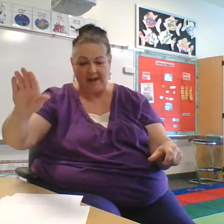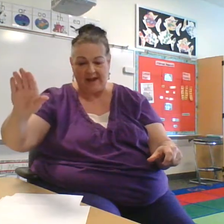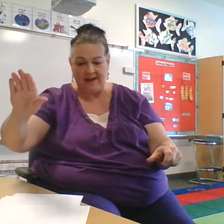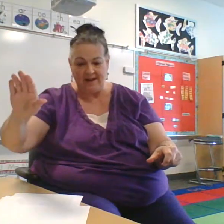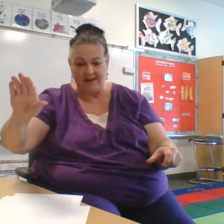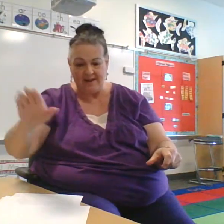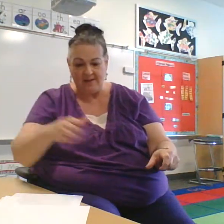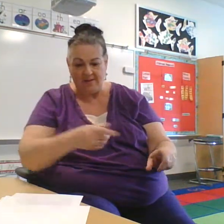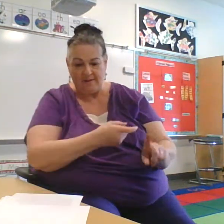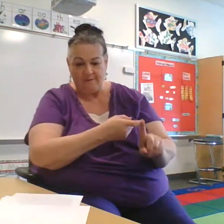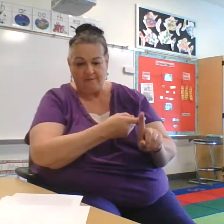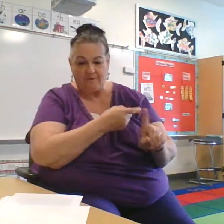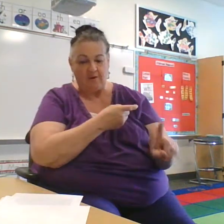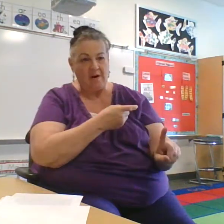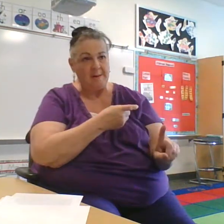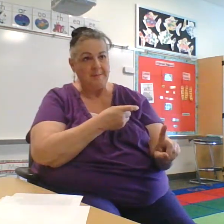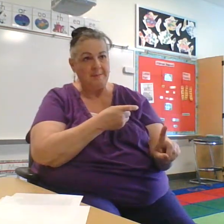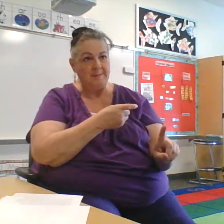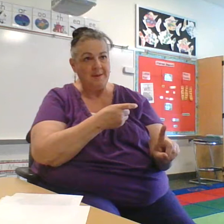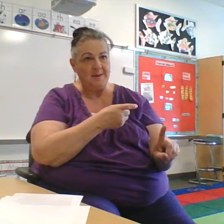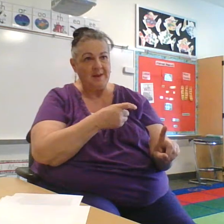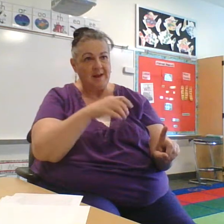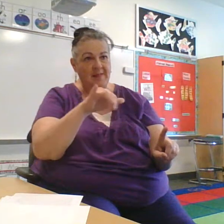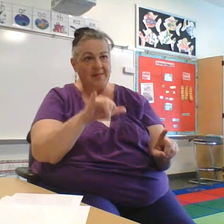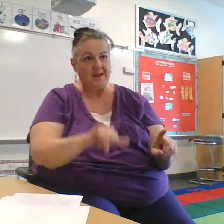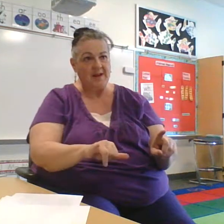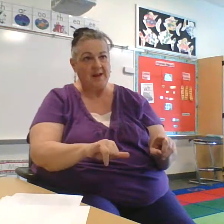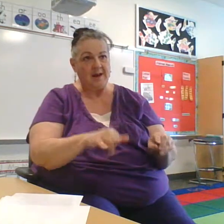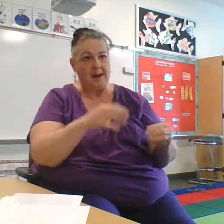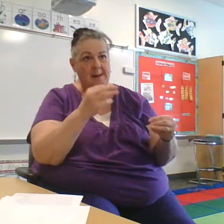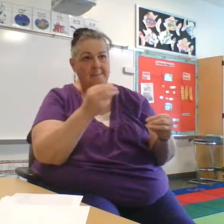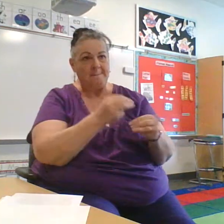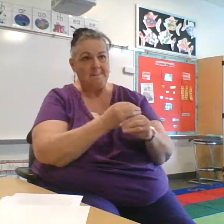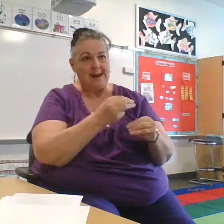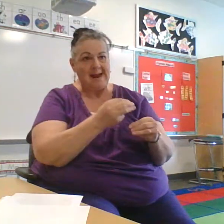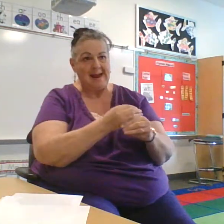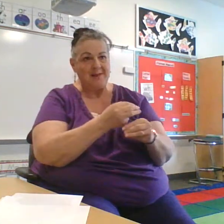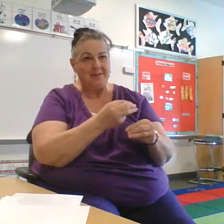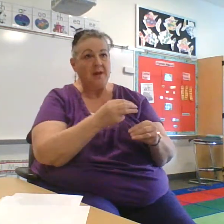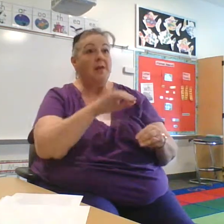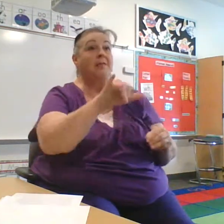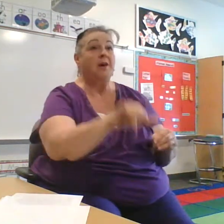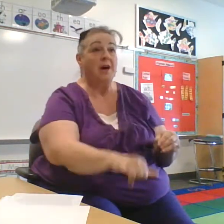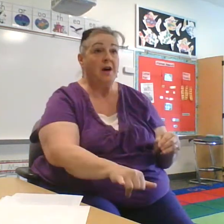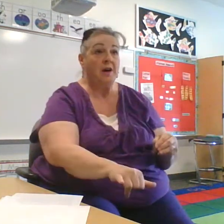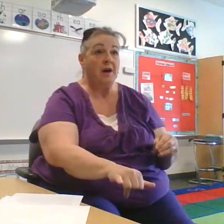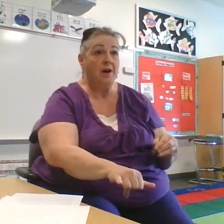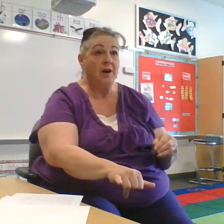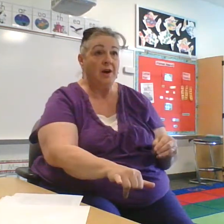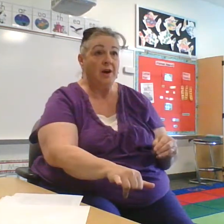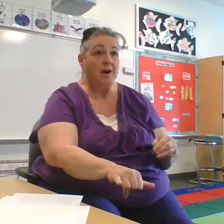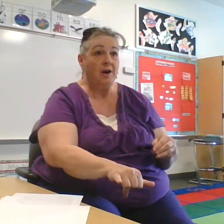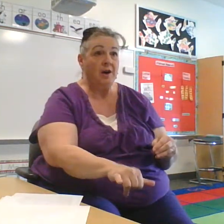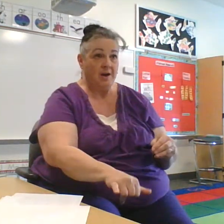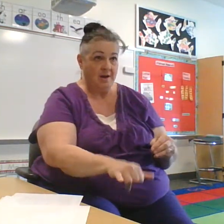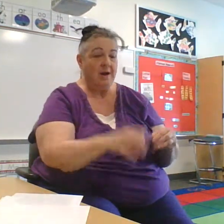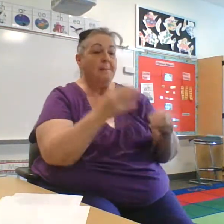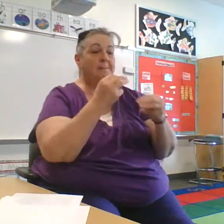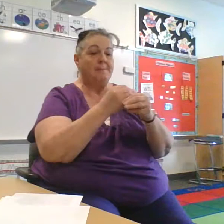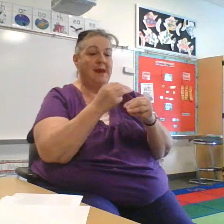away from the math, the The